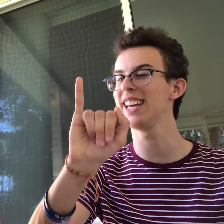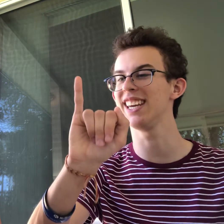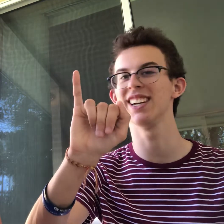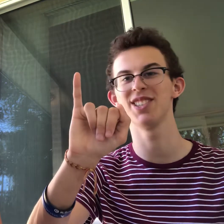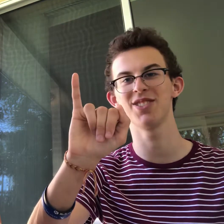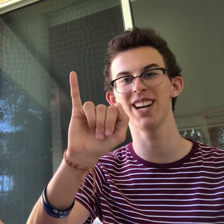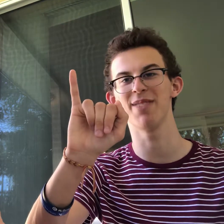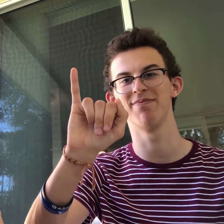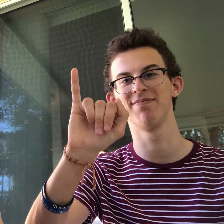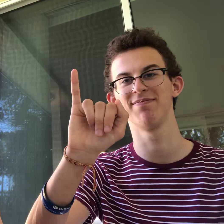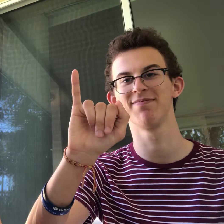pinky straight up.